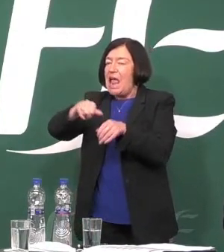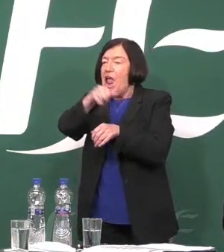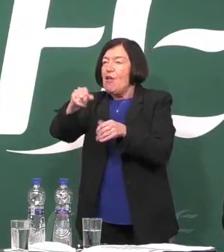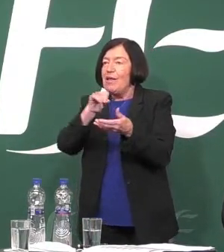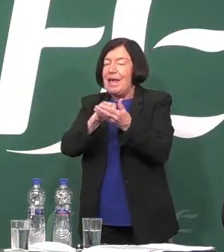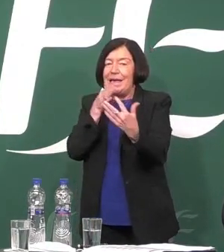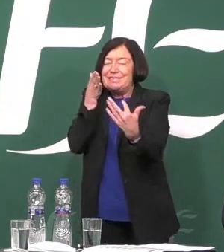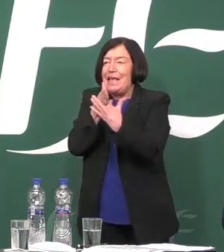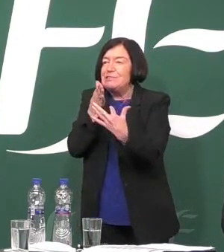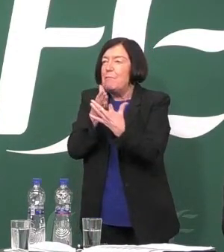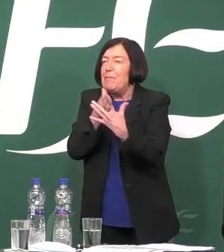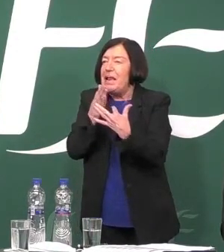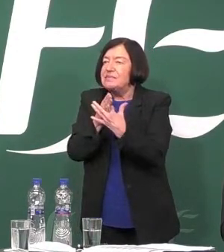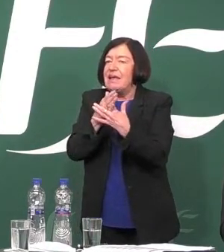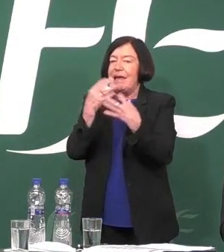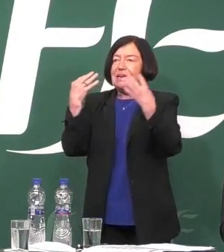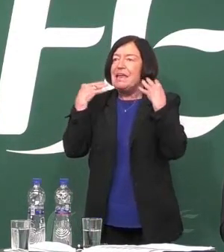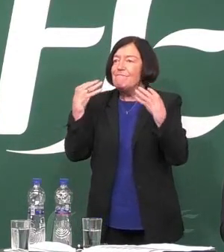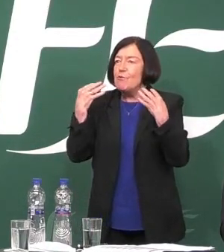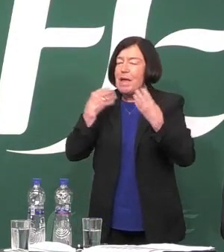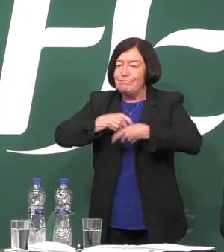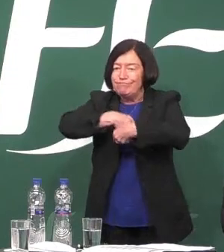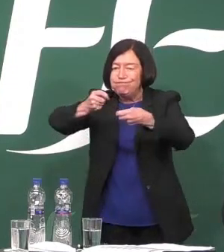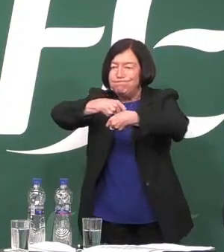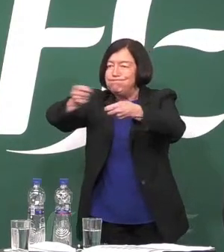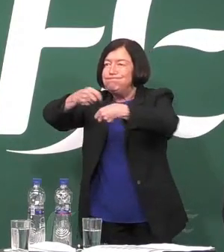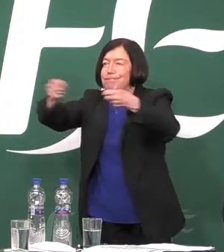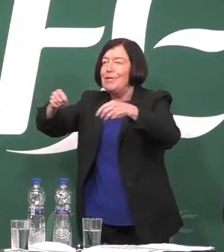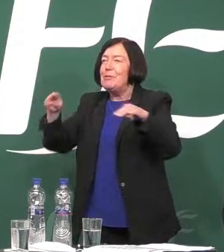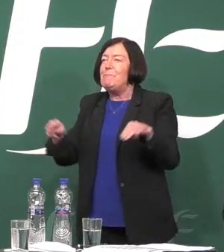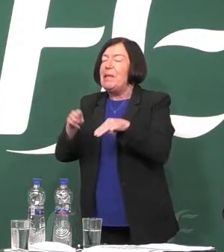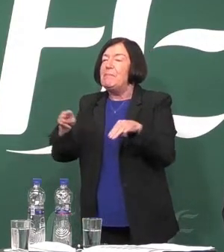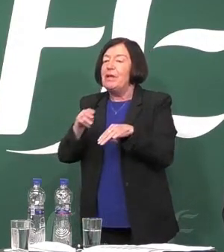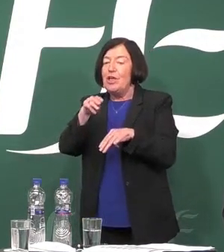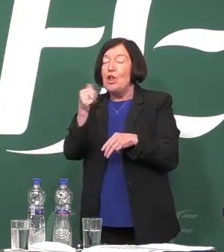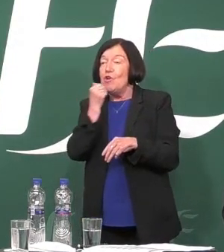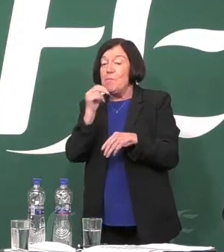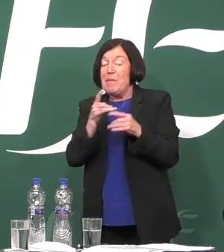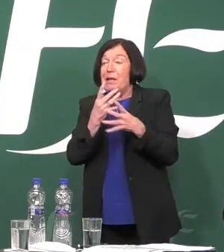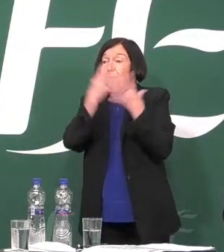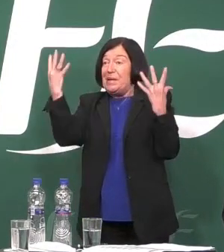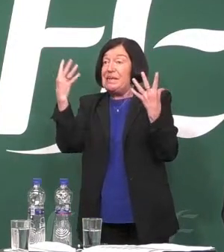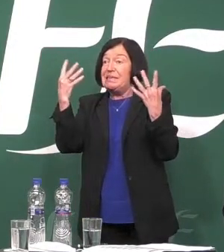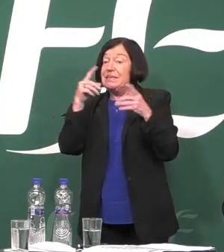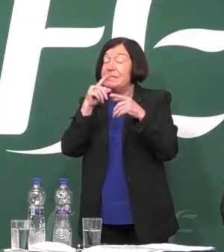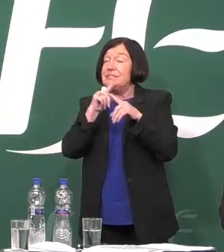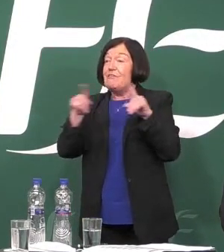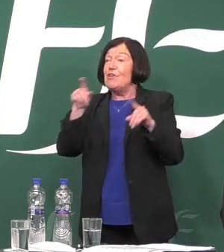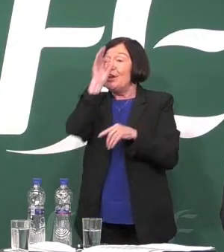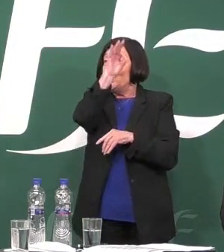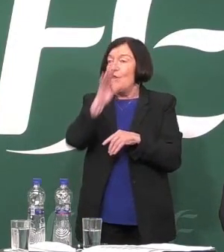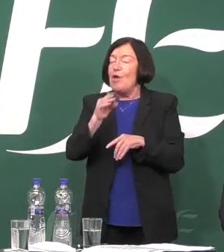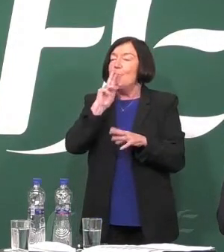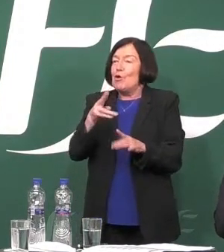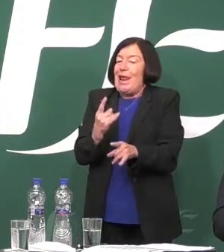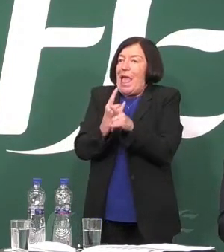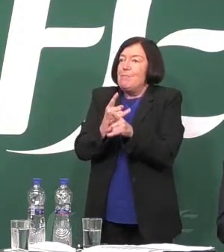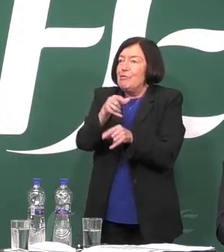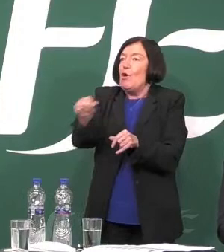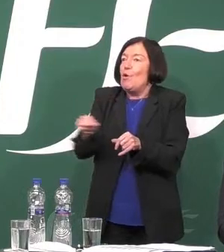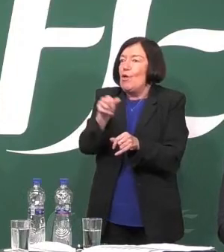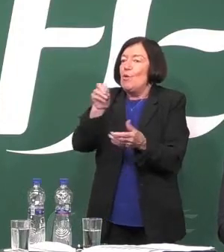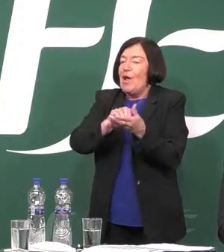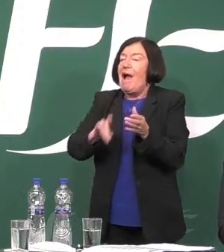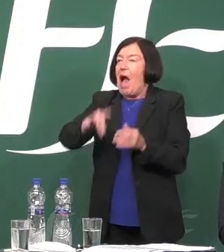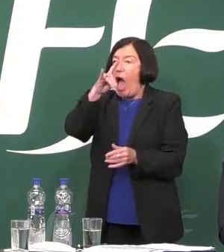about accessibility and about information to people, so that perhaps the numbers may not make huge difference in the percentages, but it could assist in those areas where there's